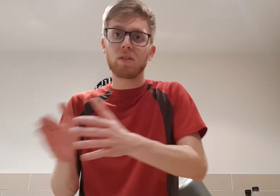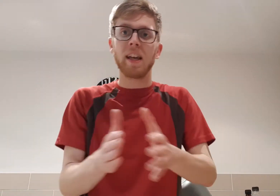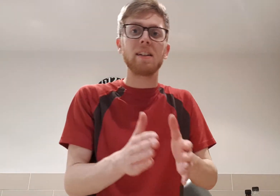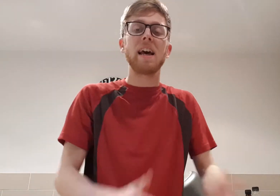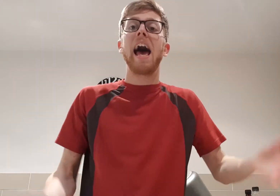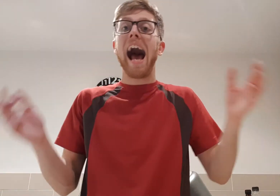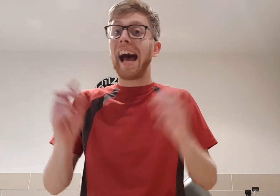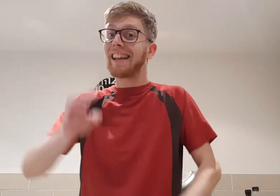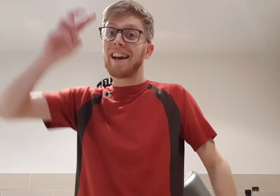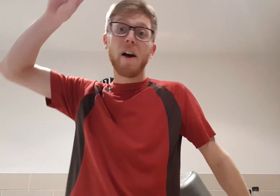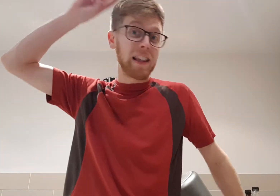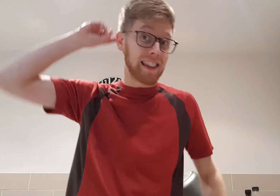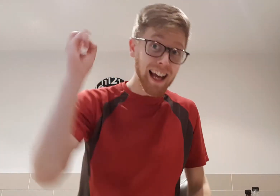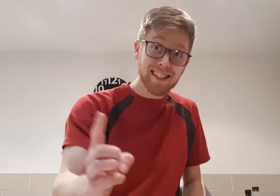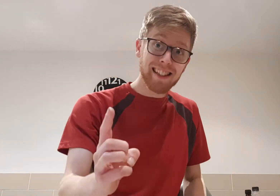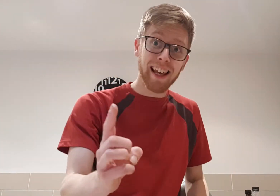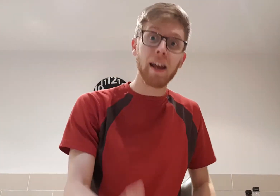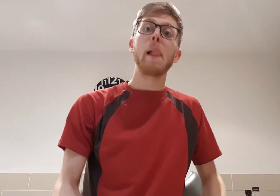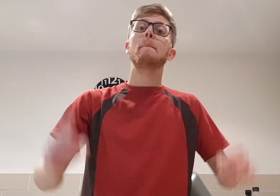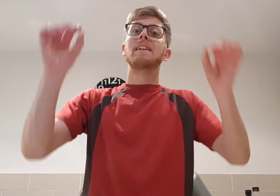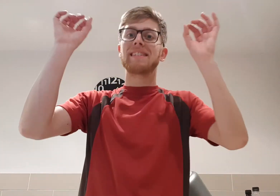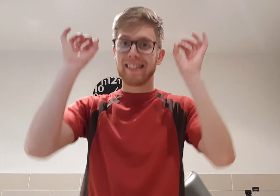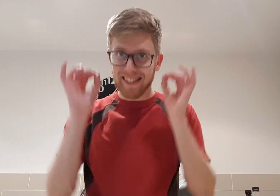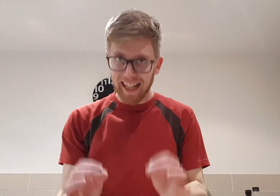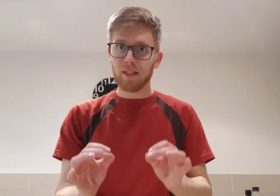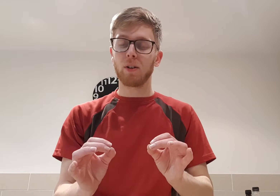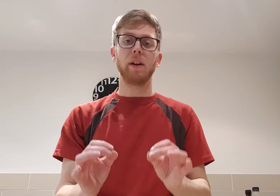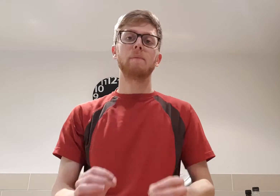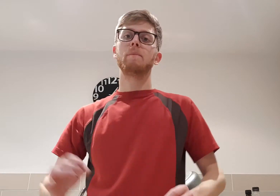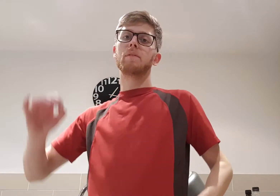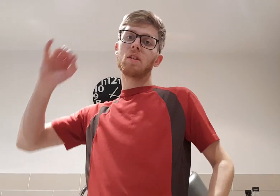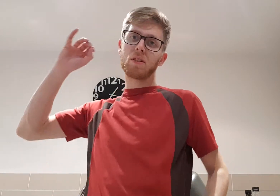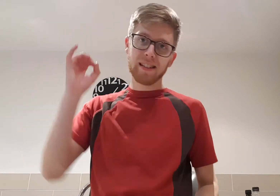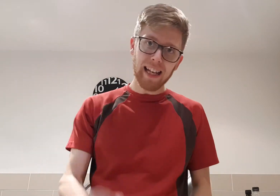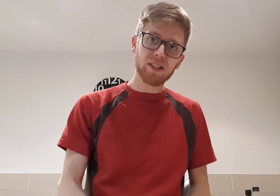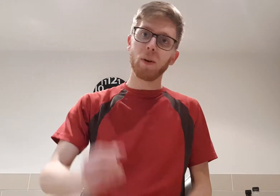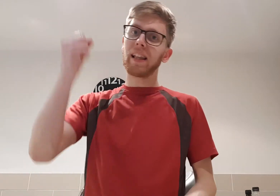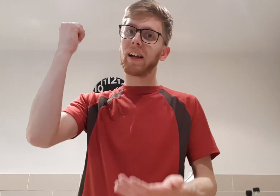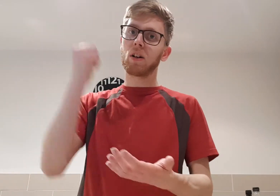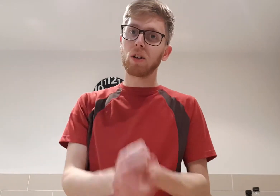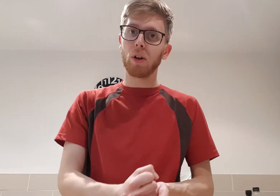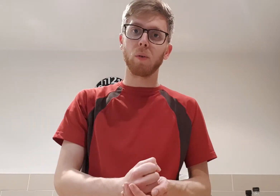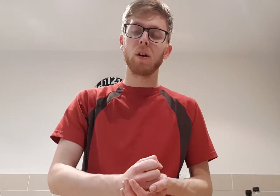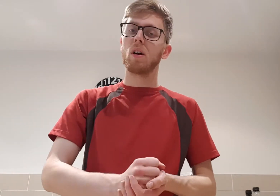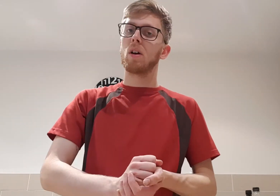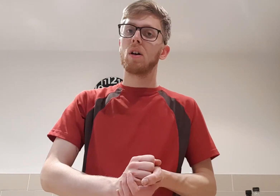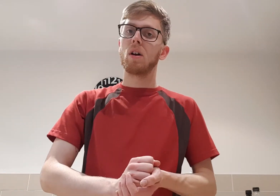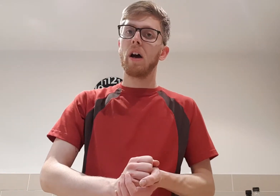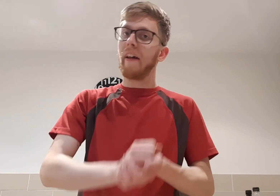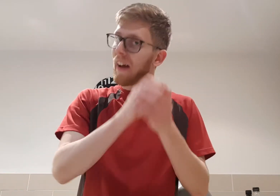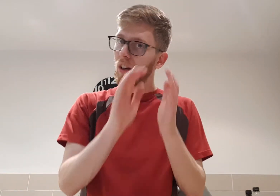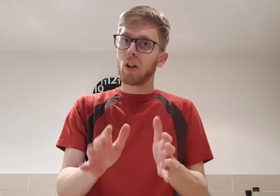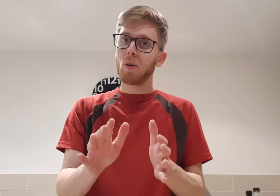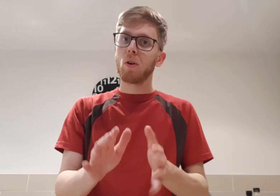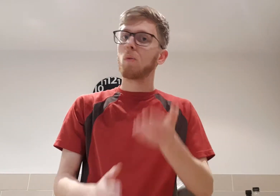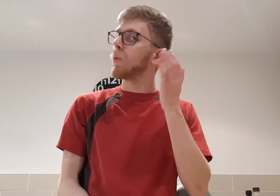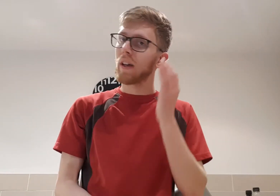routines, and lastly, stick to it. Stick to it like glue. And that glue will keep